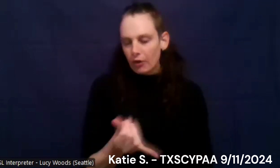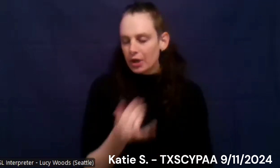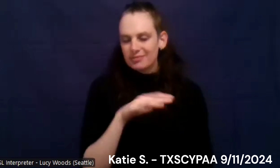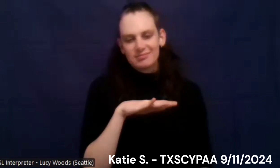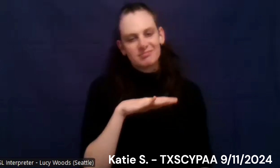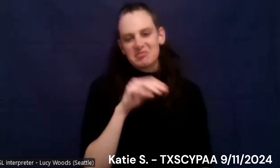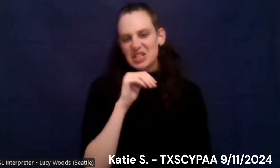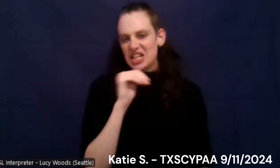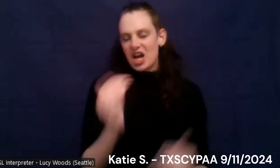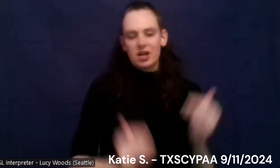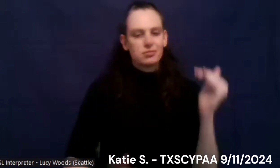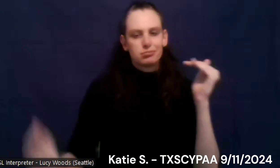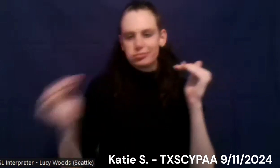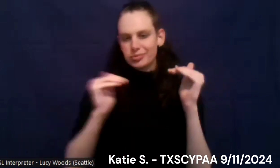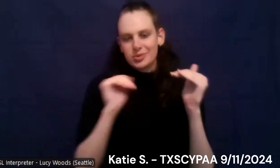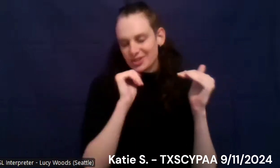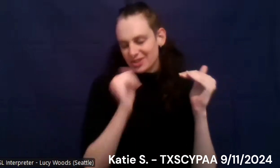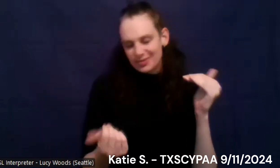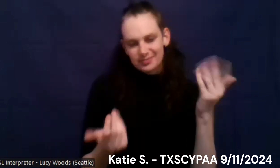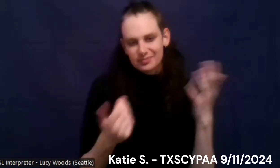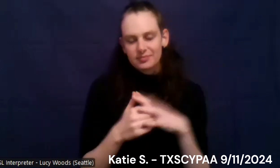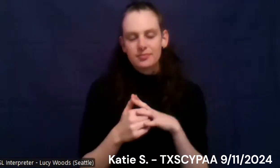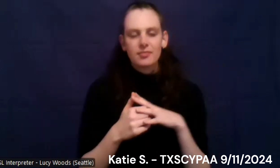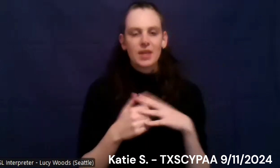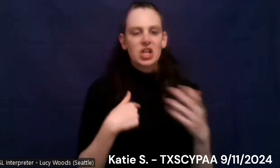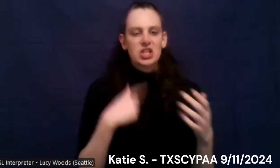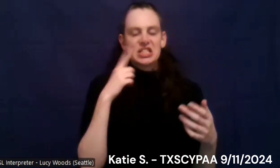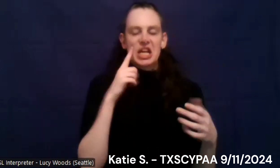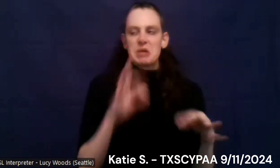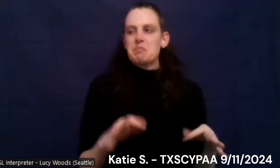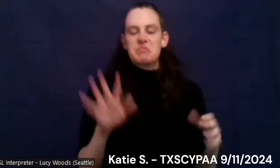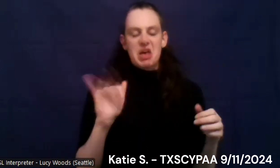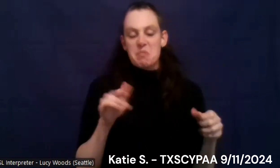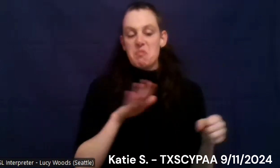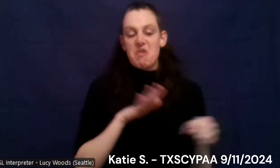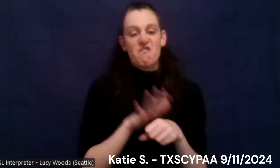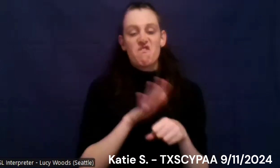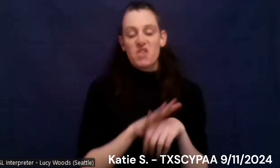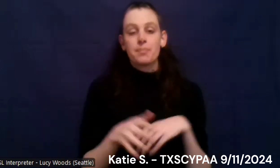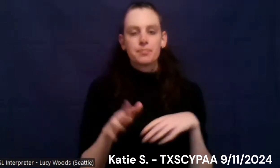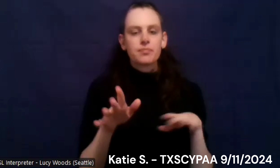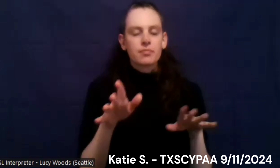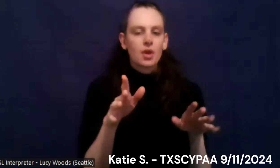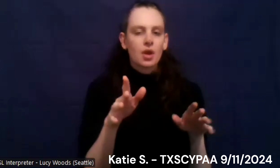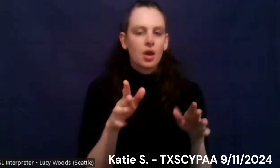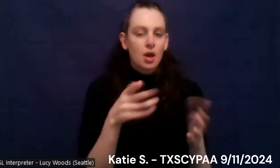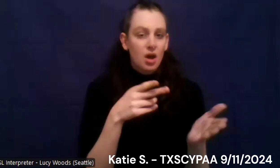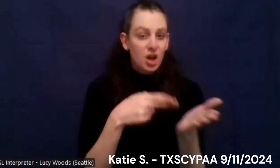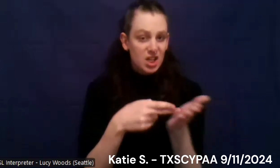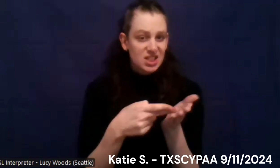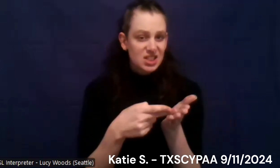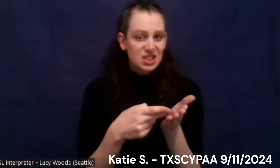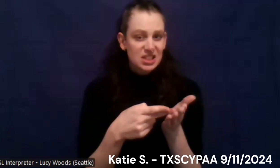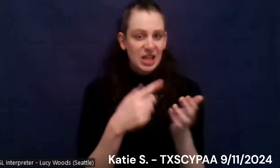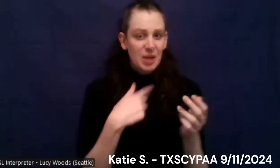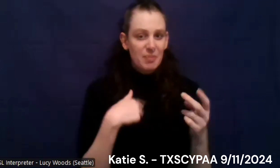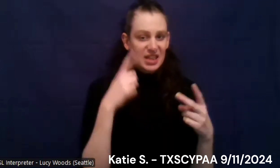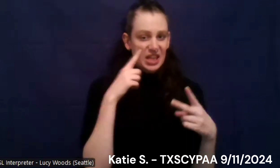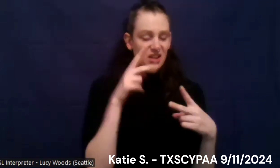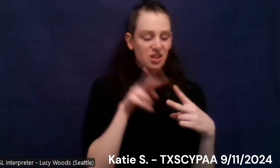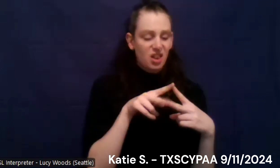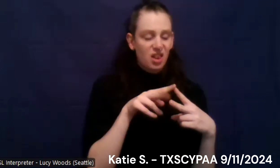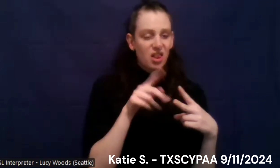And I just said enough is enough. And like full transparency, it was either that I take my own life or this takes